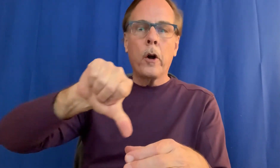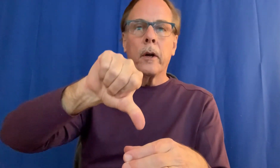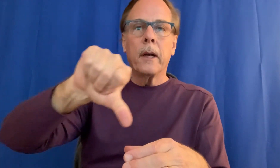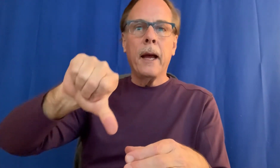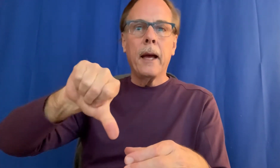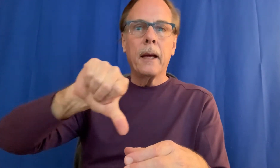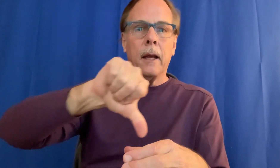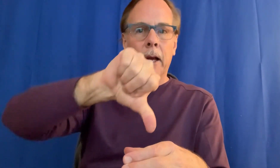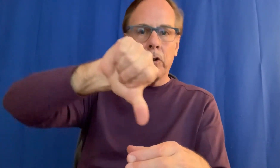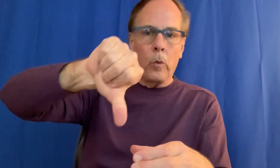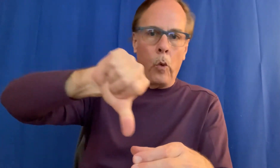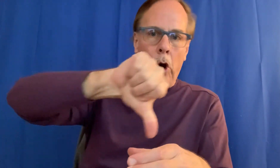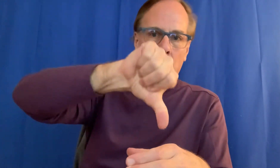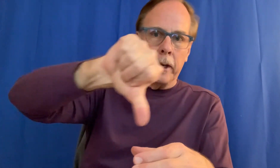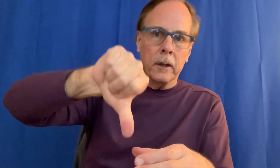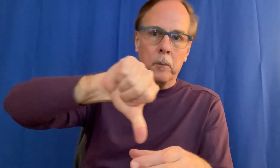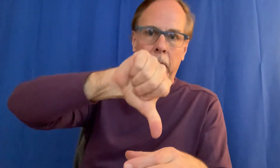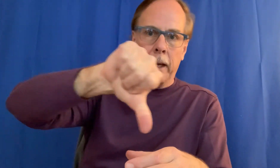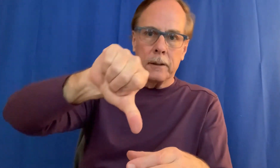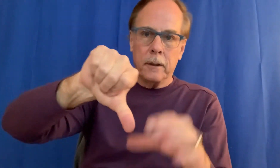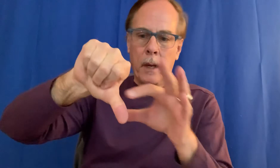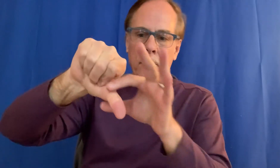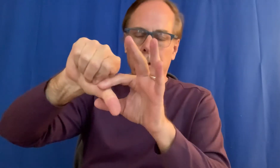watering can and you're watering the plants. Imagine this